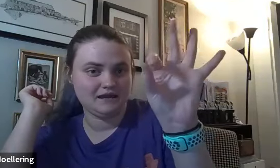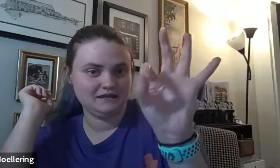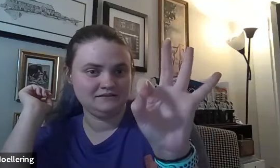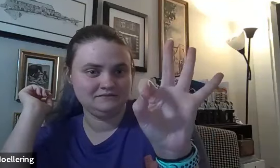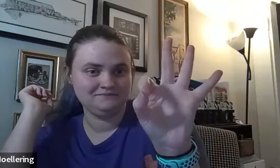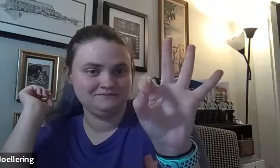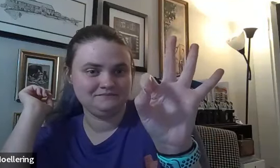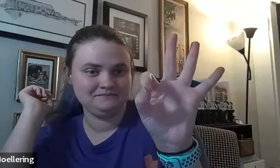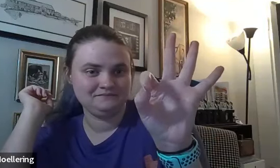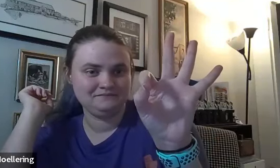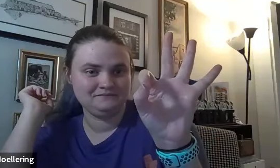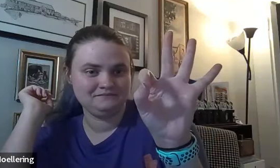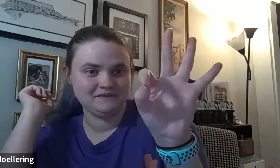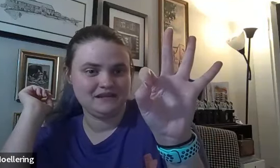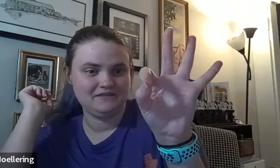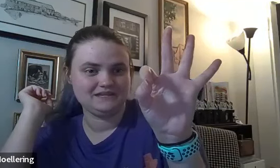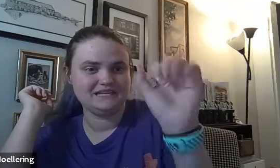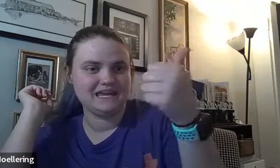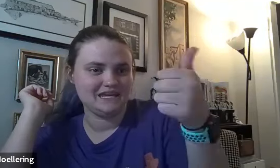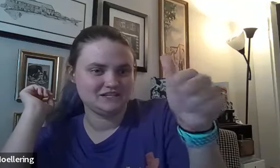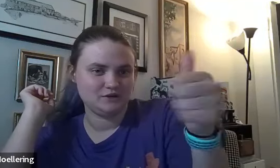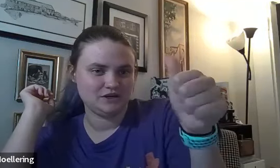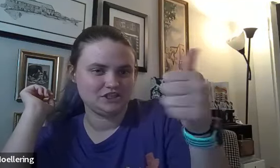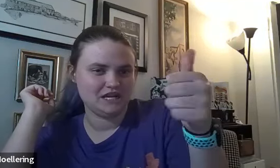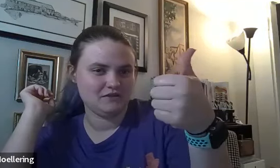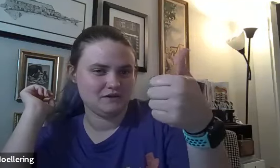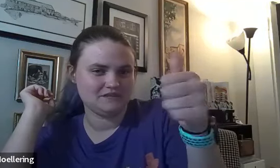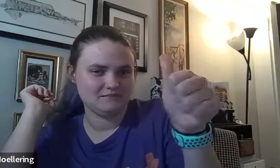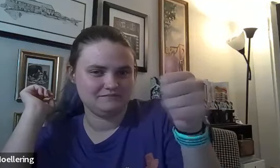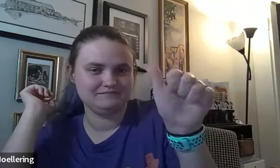9. And then 10 is, we're going to shake a thumbs up. 10.